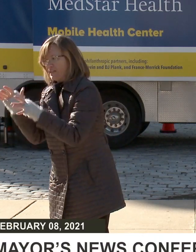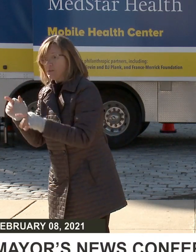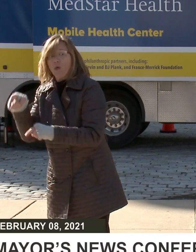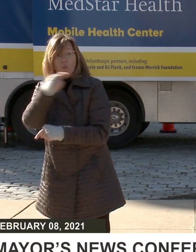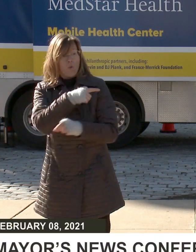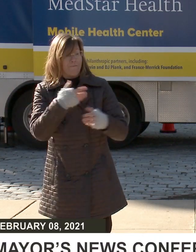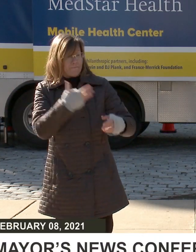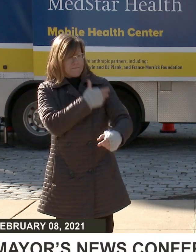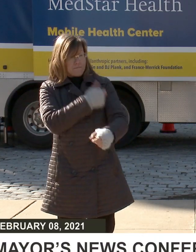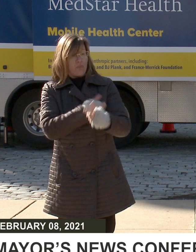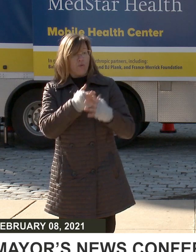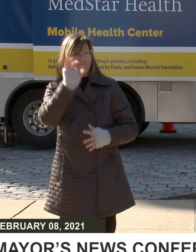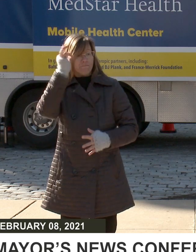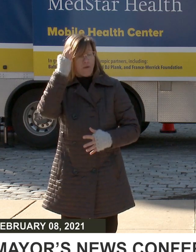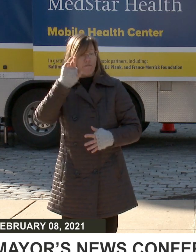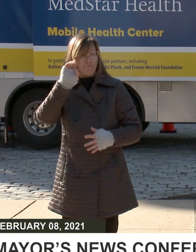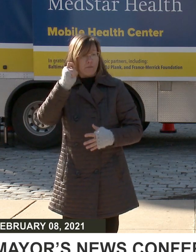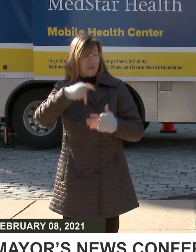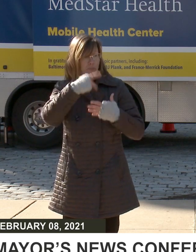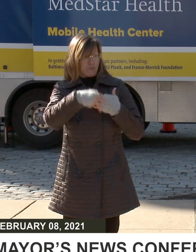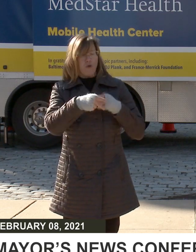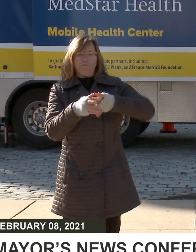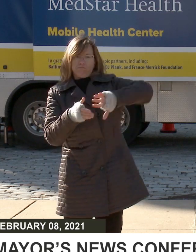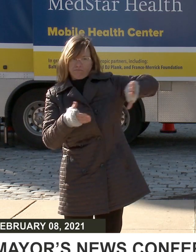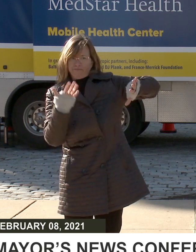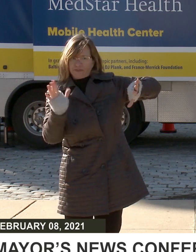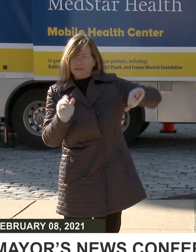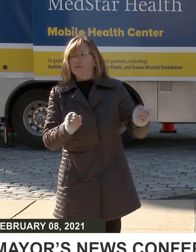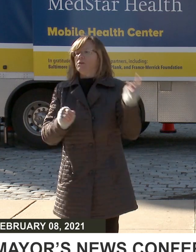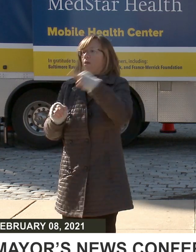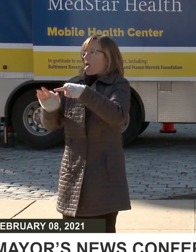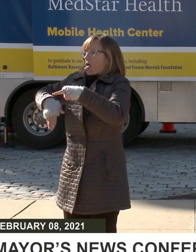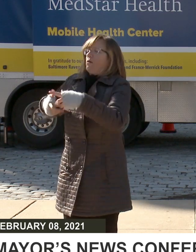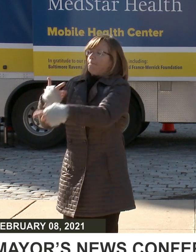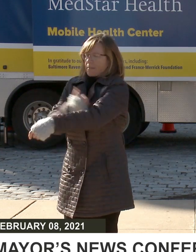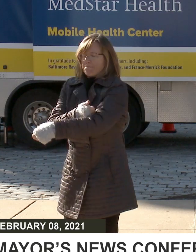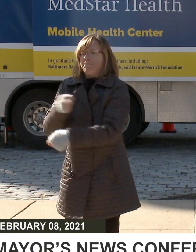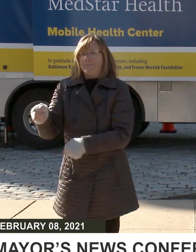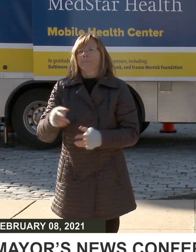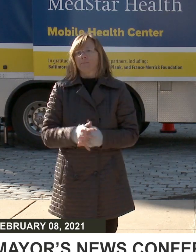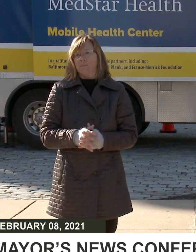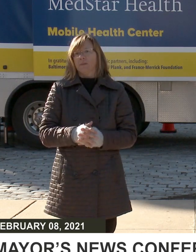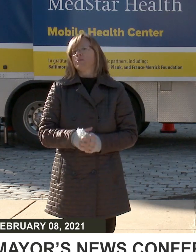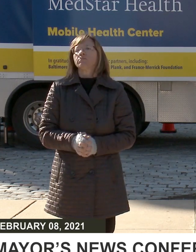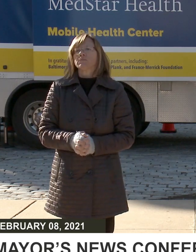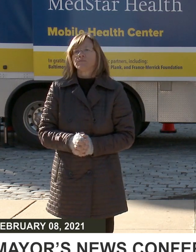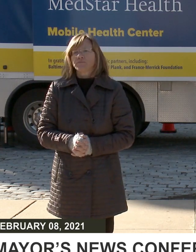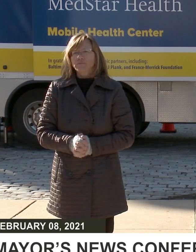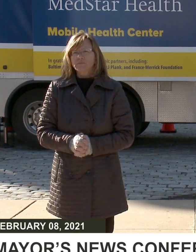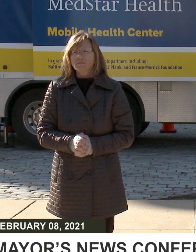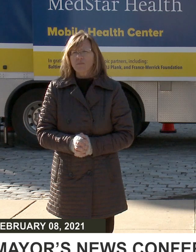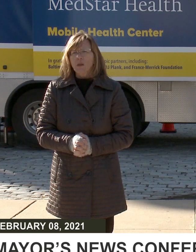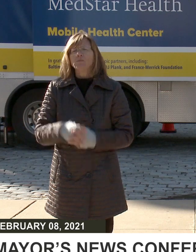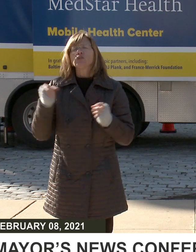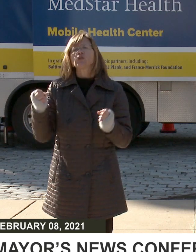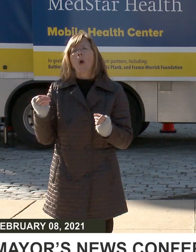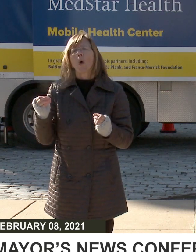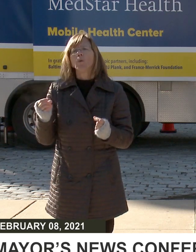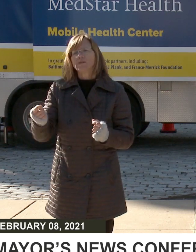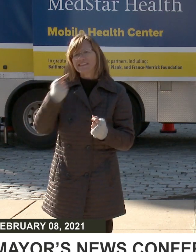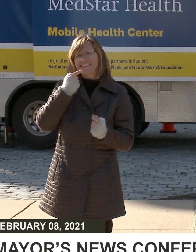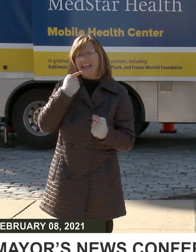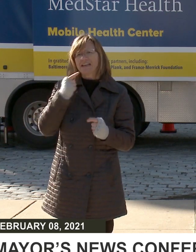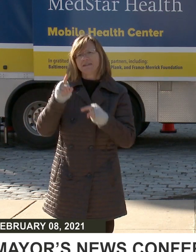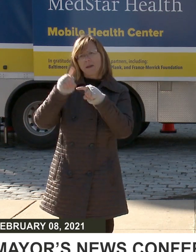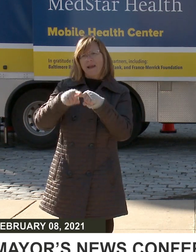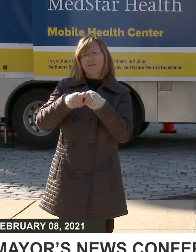has not yet been vaccinated through that partnership. While also taking into, I'm guessing, because you said equitability, their race and their neighborhoods? Yep.